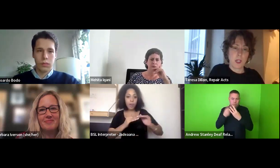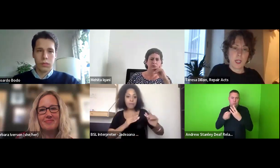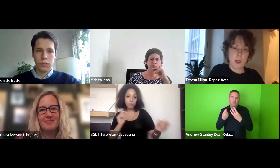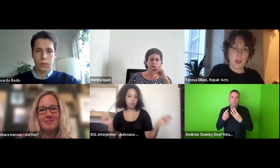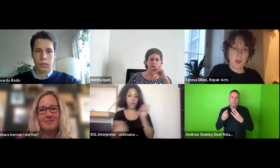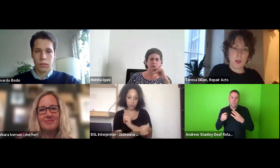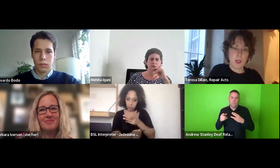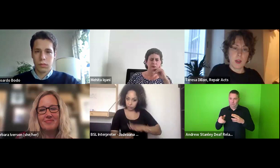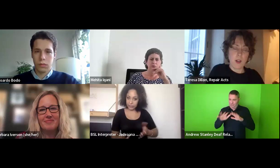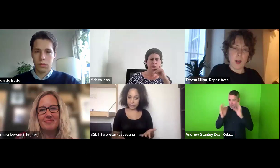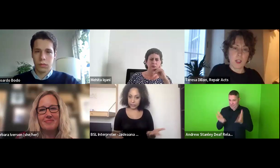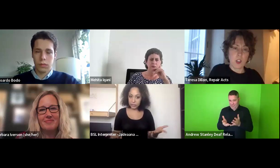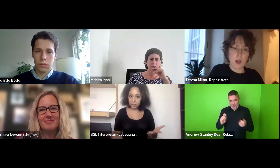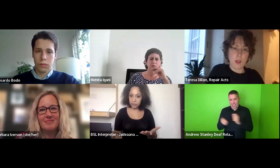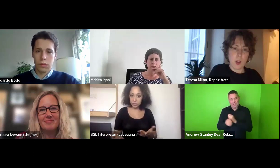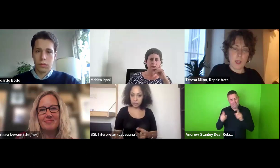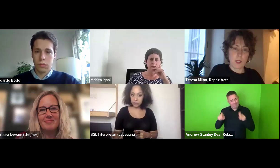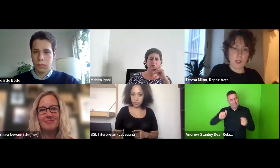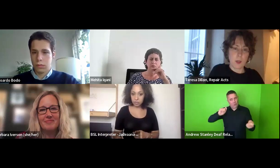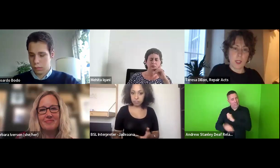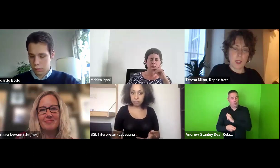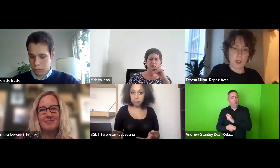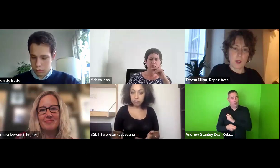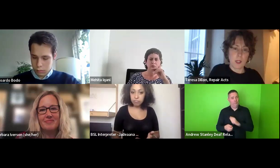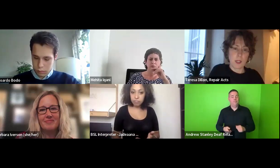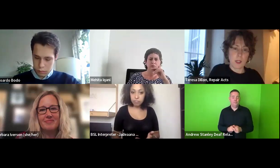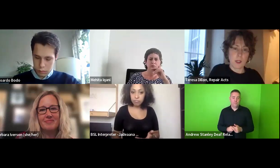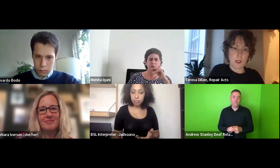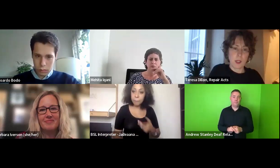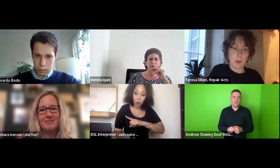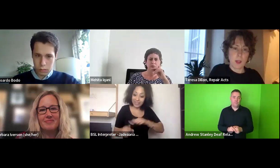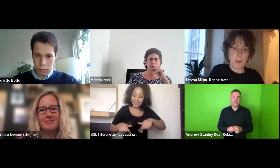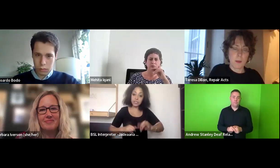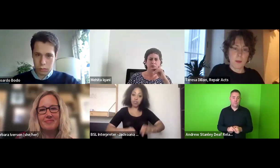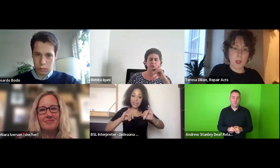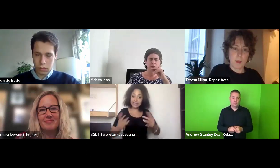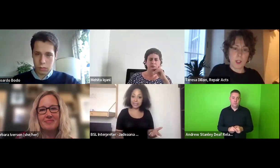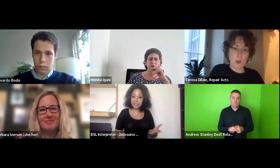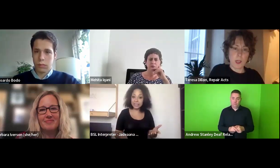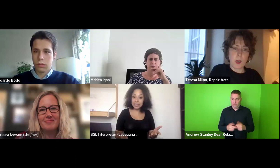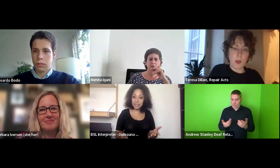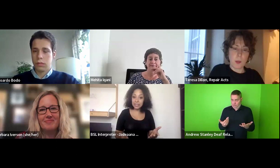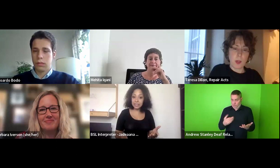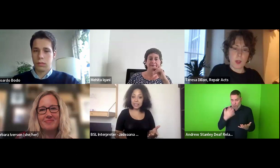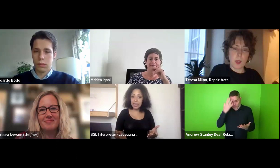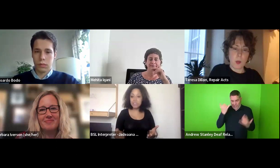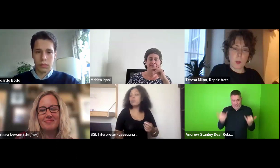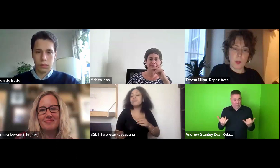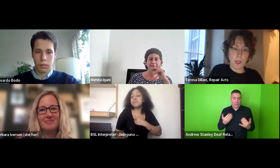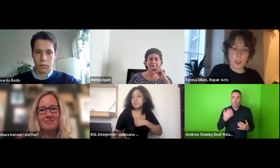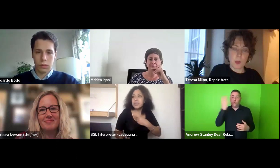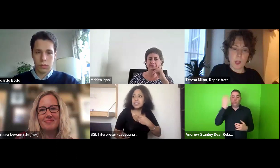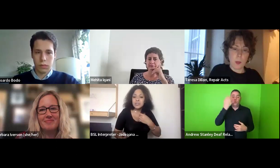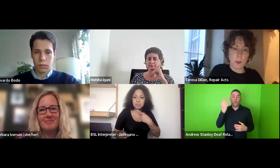we are in a very strong environmental situation here in a crisis. So that's my 2p on it, but I